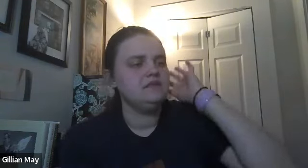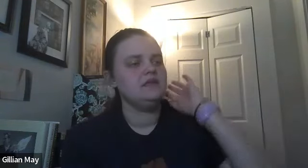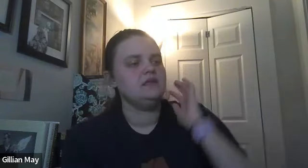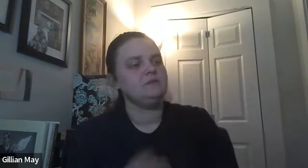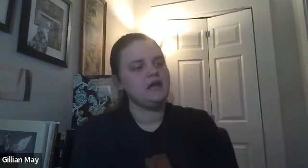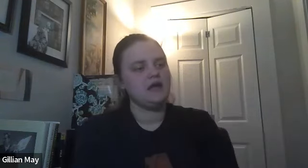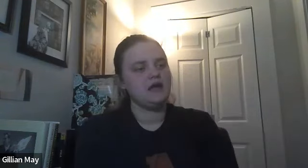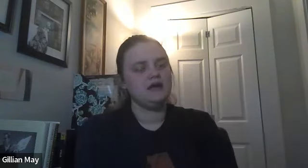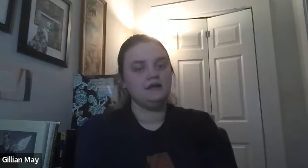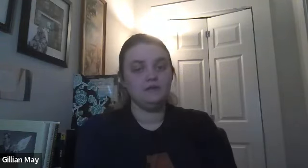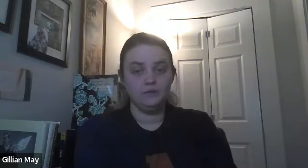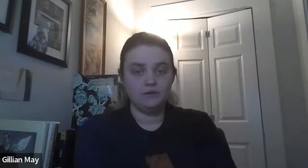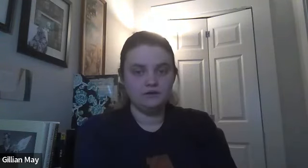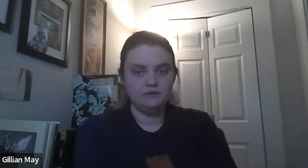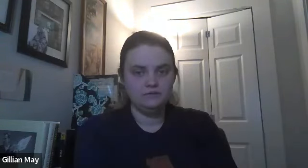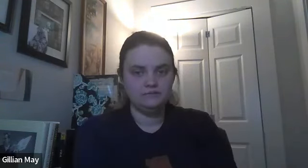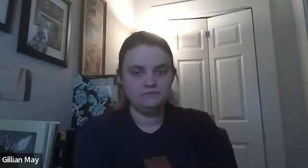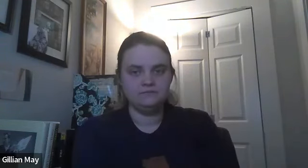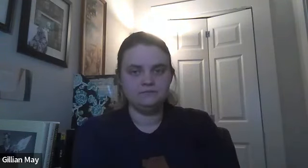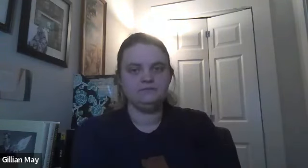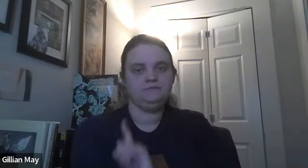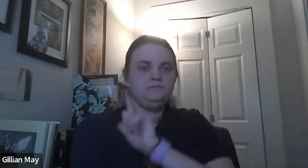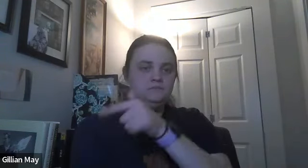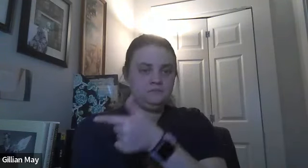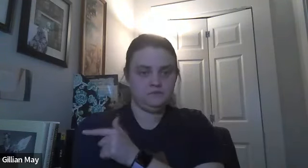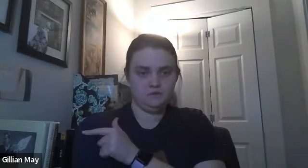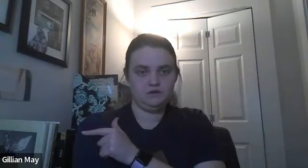Then we had loyal. Loyal.